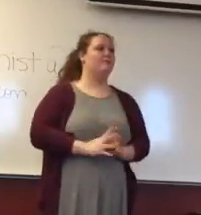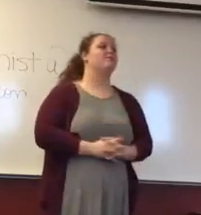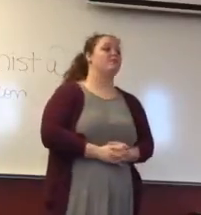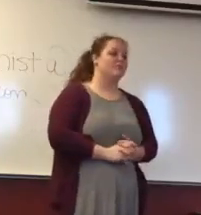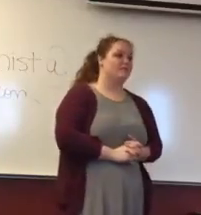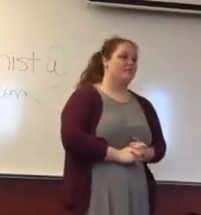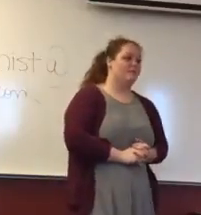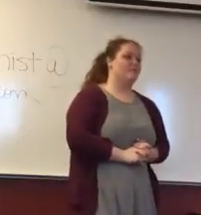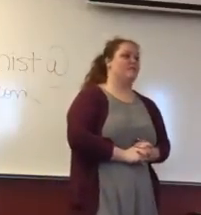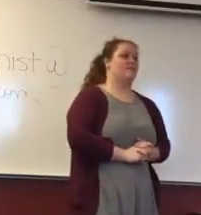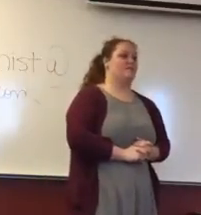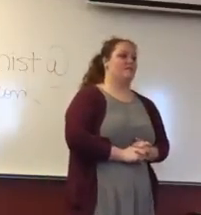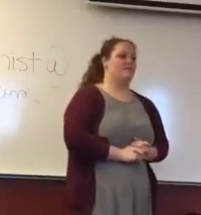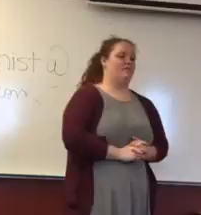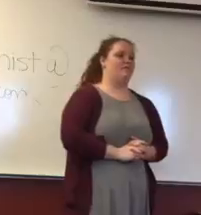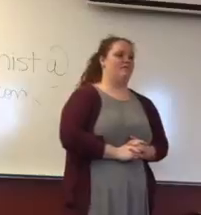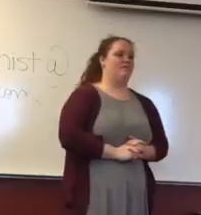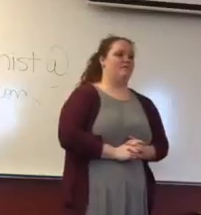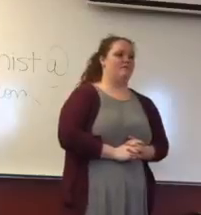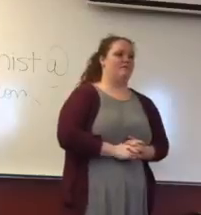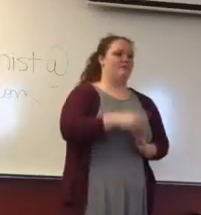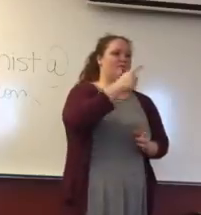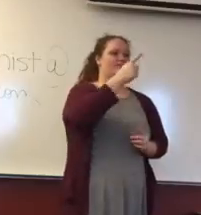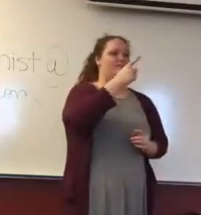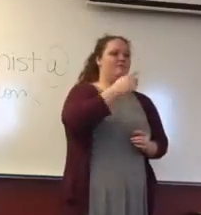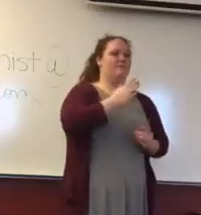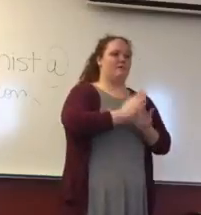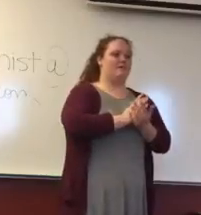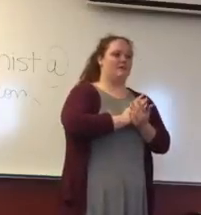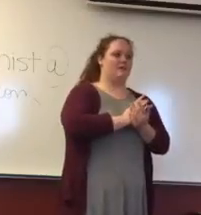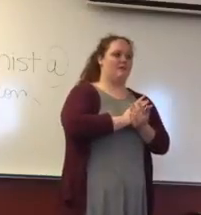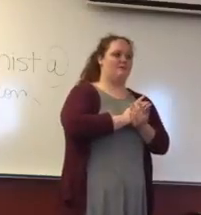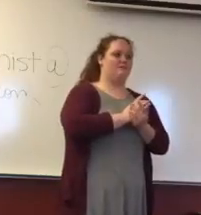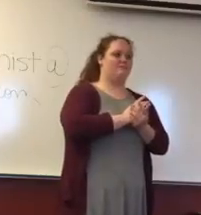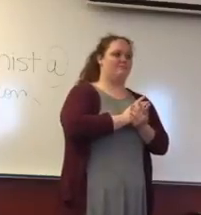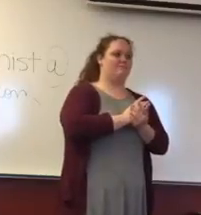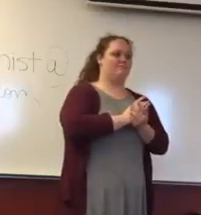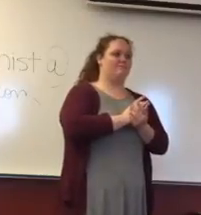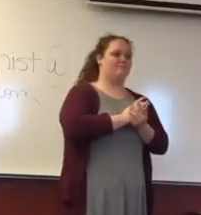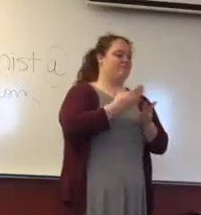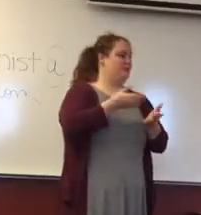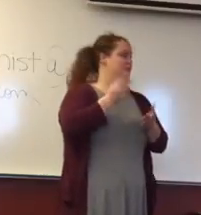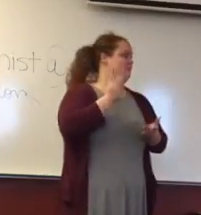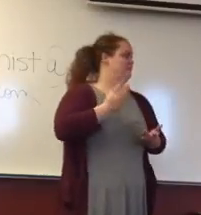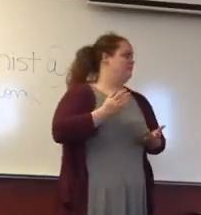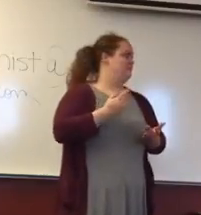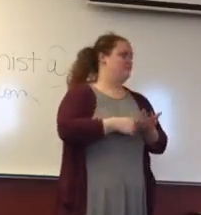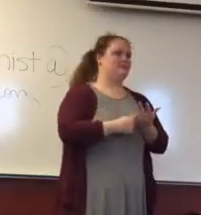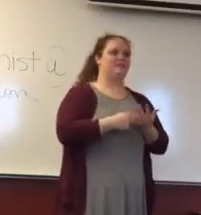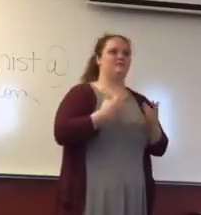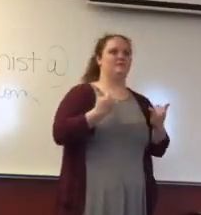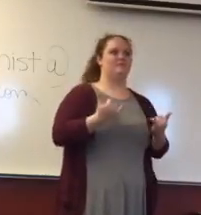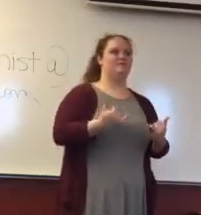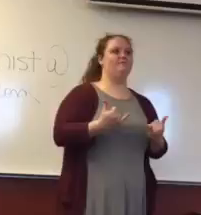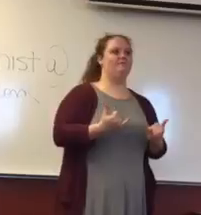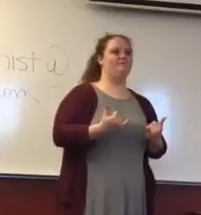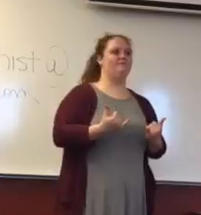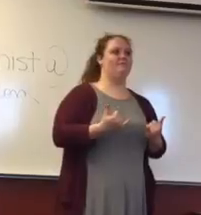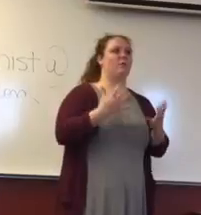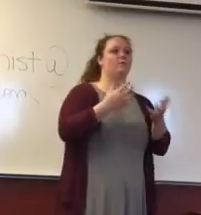the conversation because we can go way off and I wanna give feedback to the people that are internal, so. Yay, Thank you, thank you. Do you